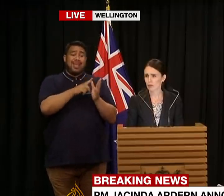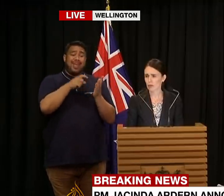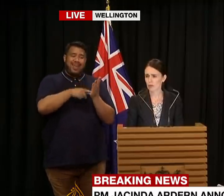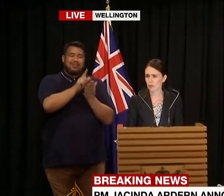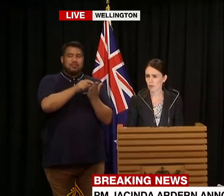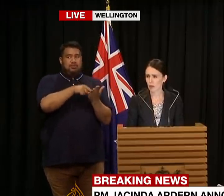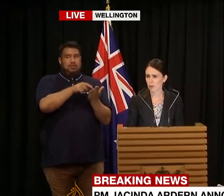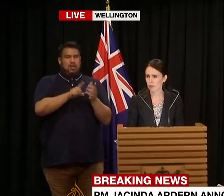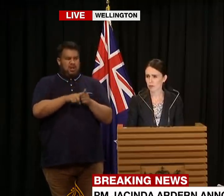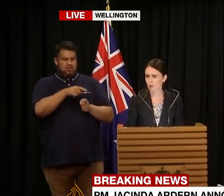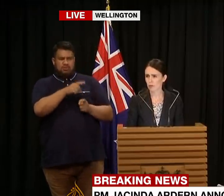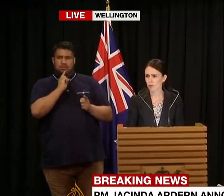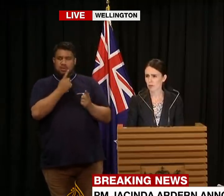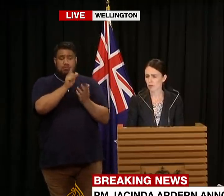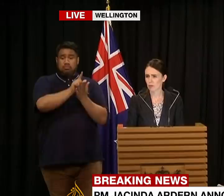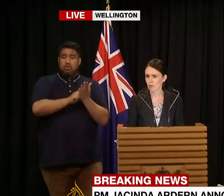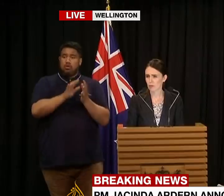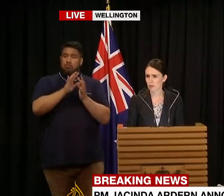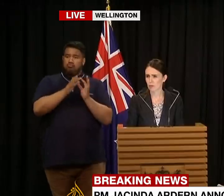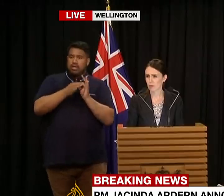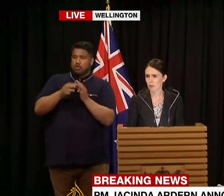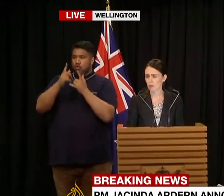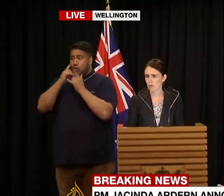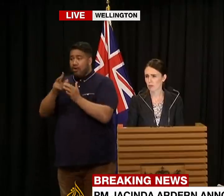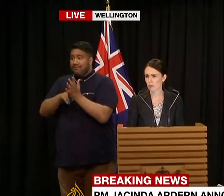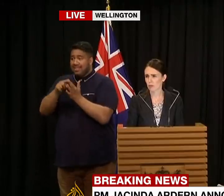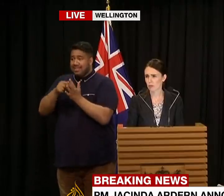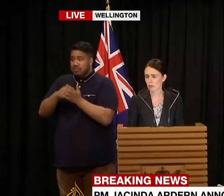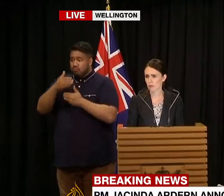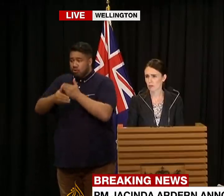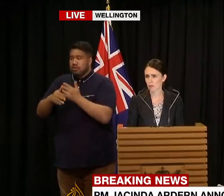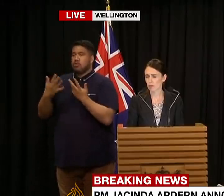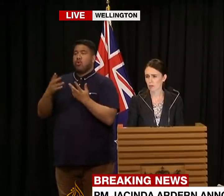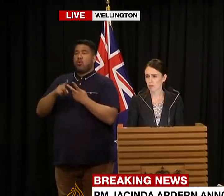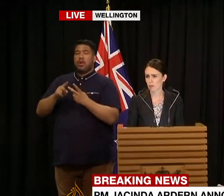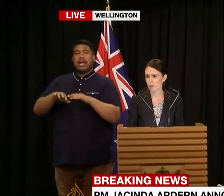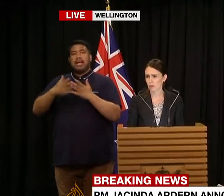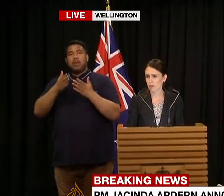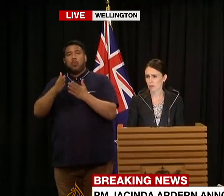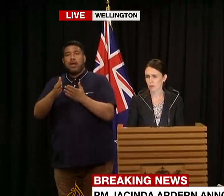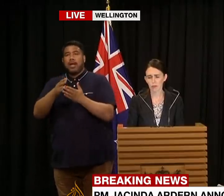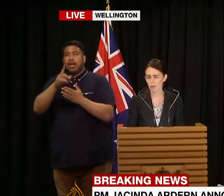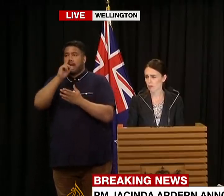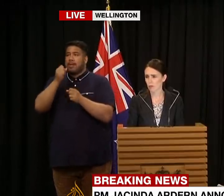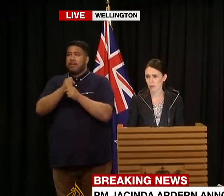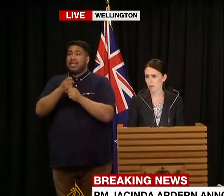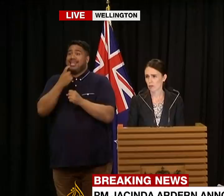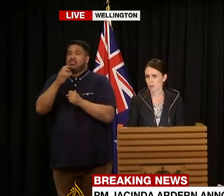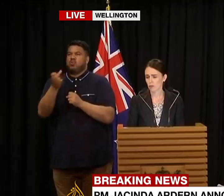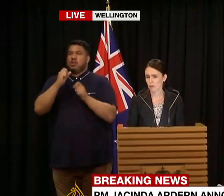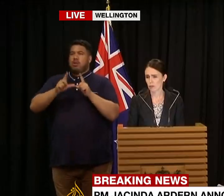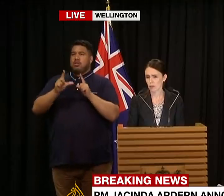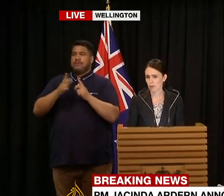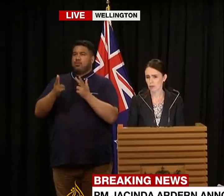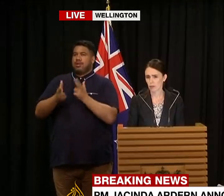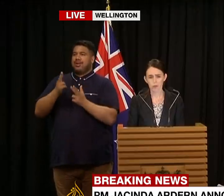to, this was nothing to do with the vetting. This was nothing to do with anything that would have made it easier to get a licence in any way, shape